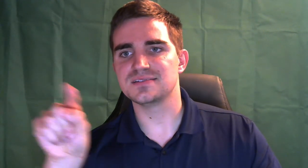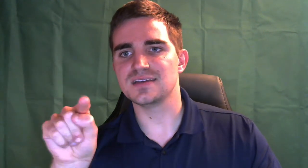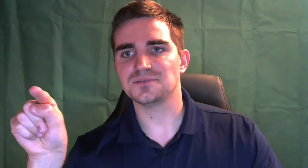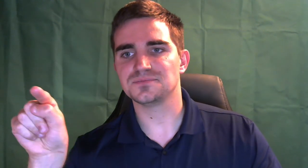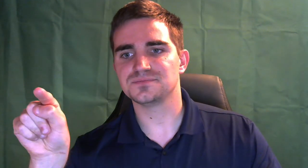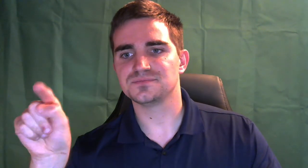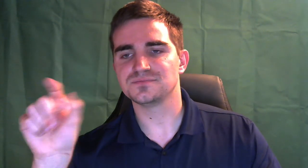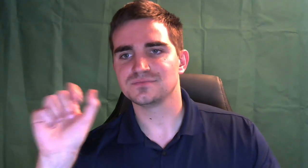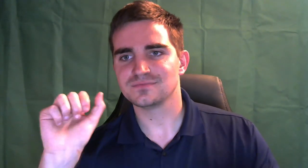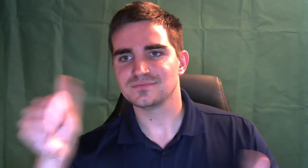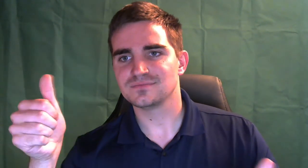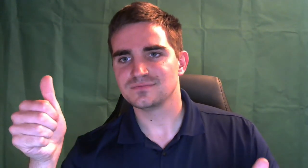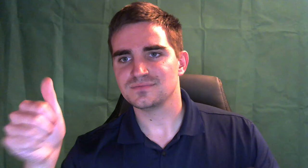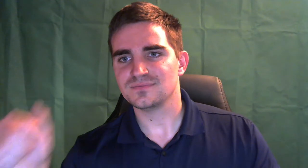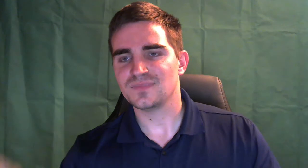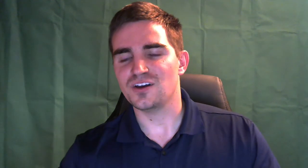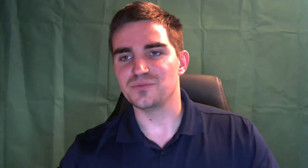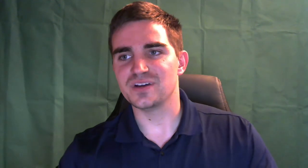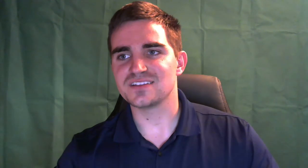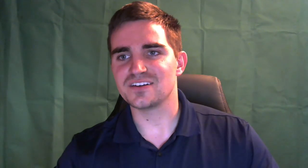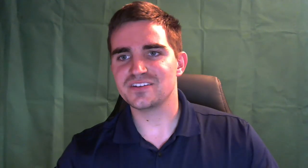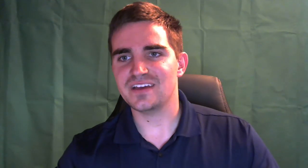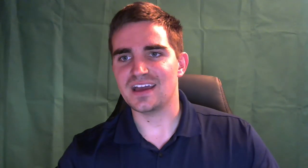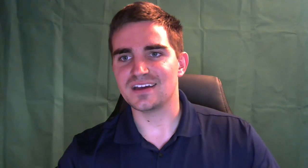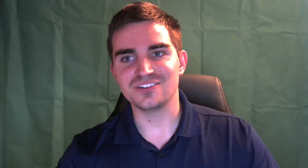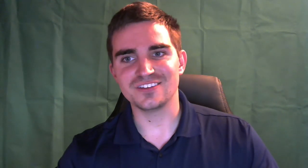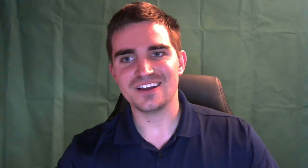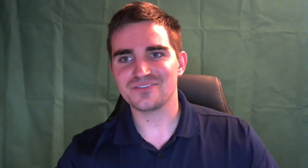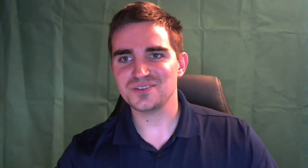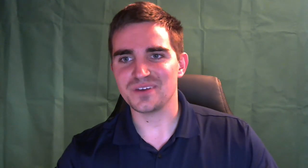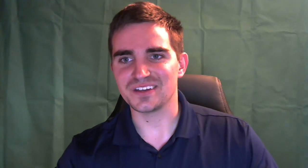and Z. Hope you guys learned it, and good luck fingerspelling.